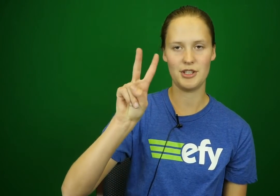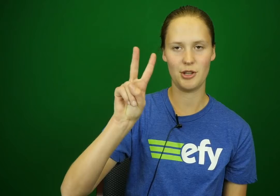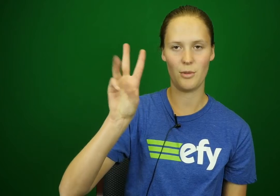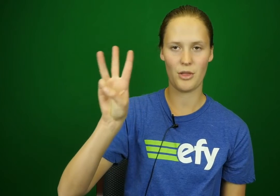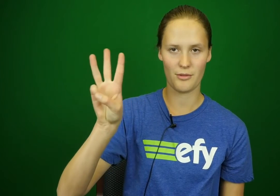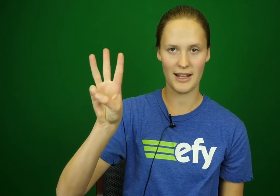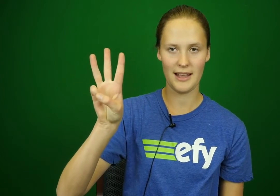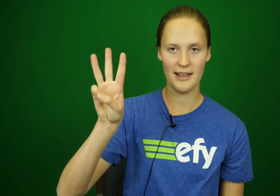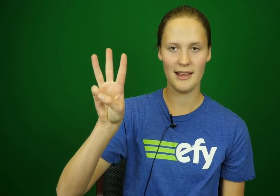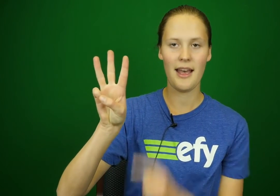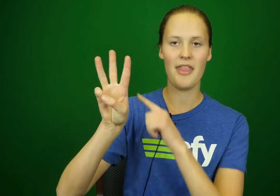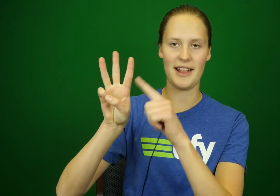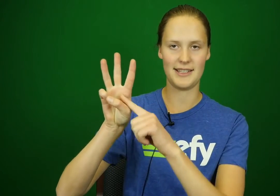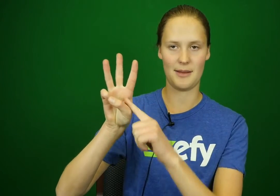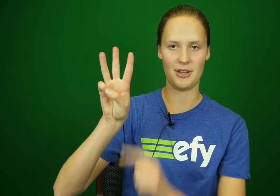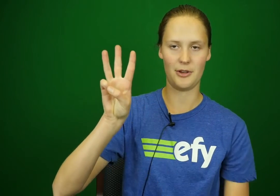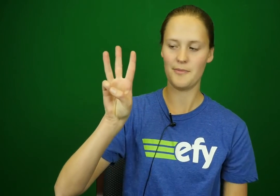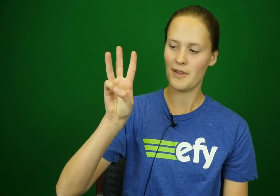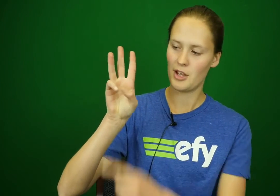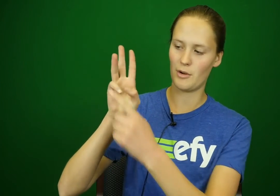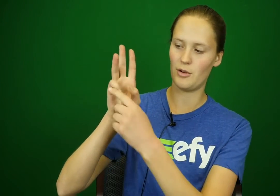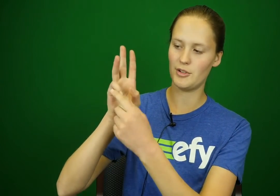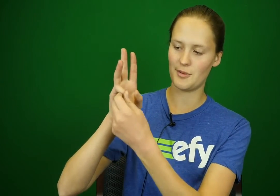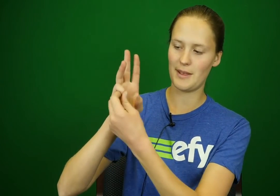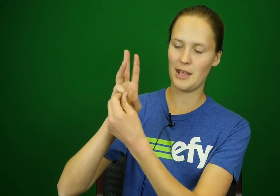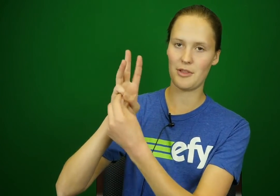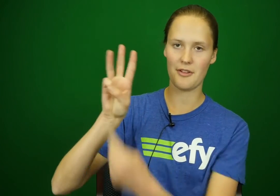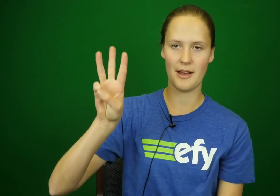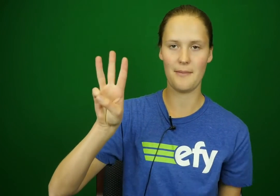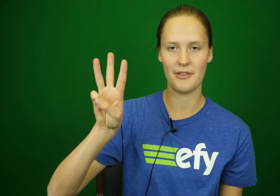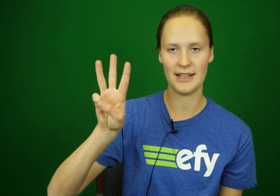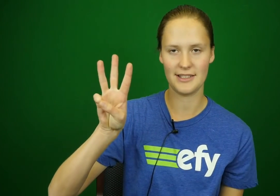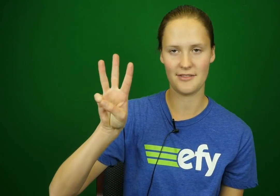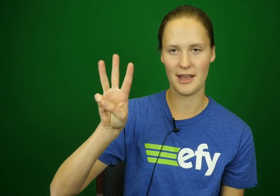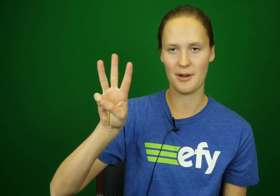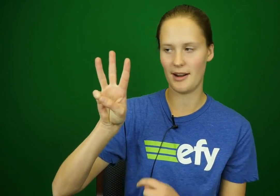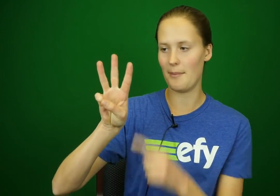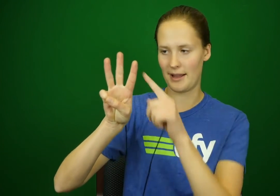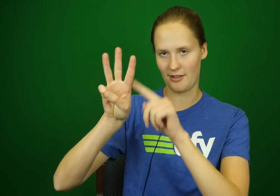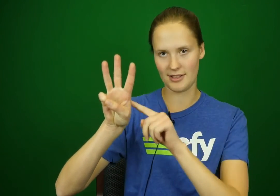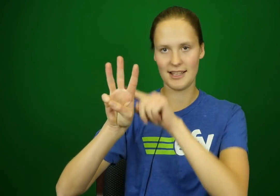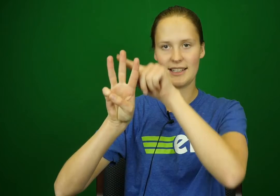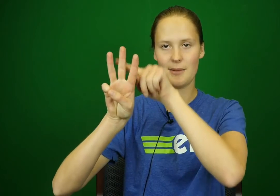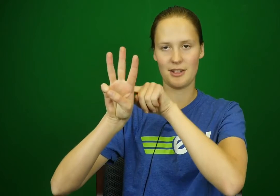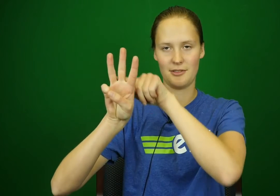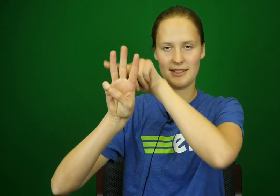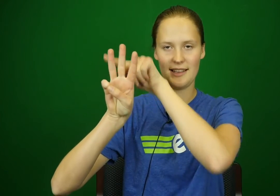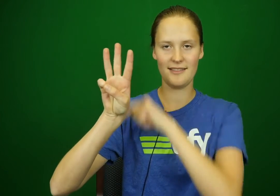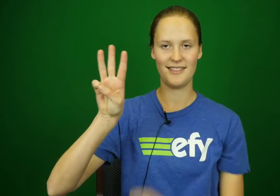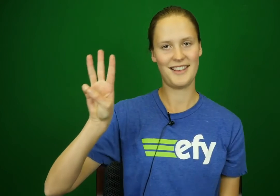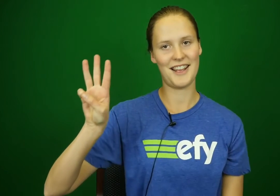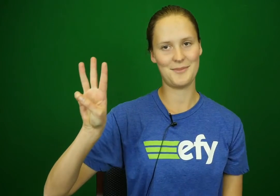2, 3, that's a W. You want to hold your pinky with your thumb, the rest of them are up, and it looks like a W. See? It's